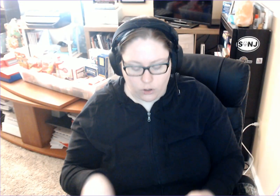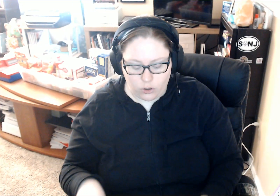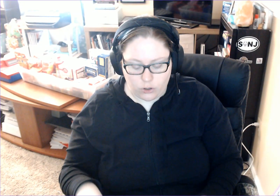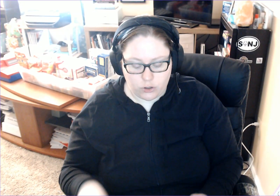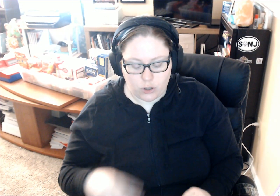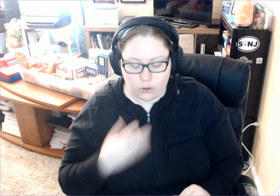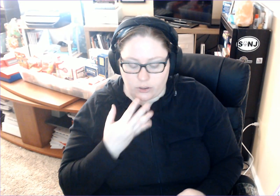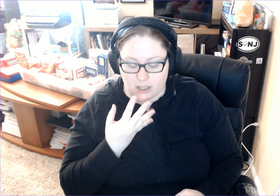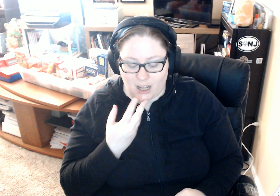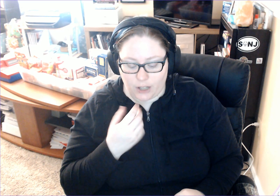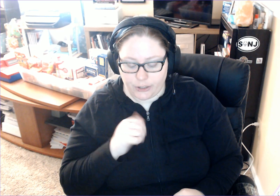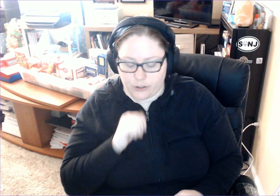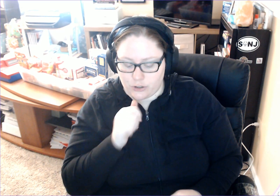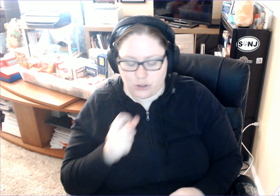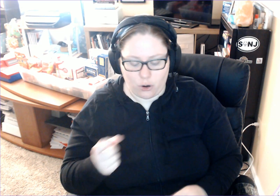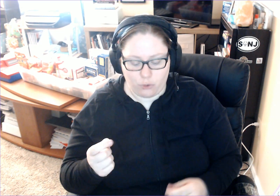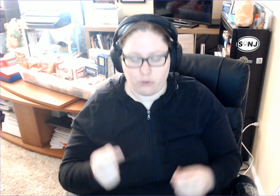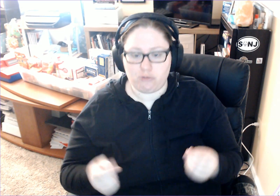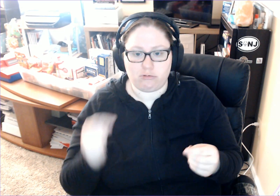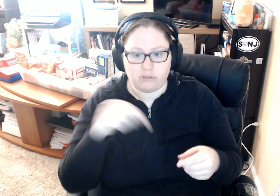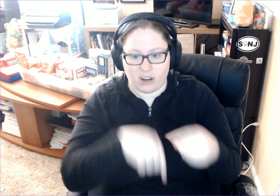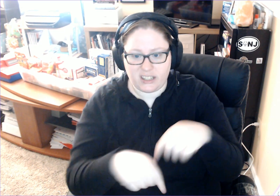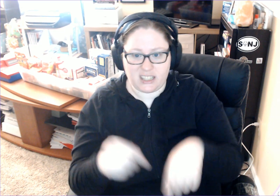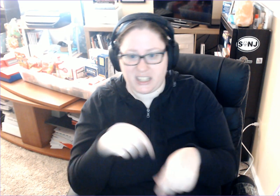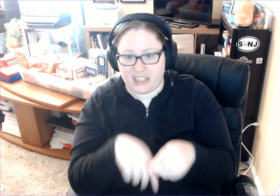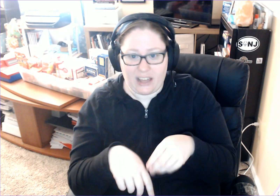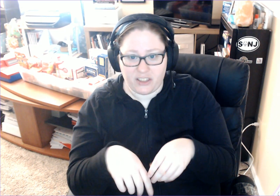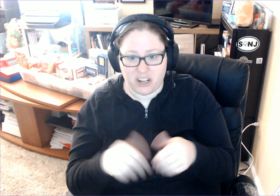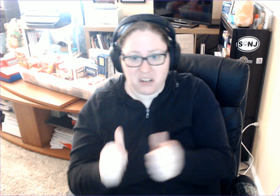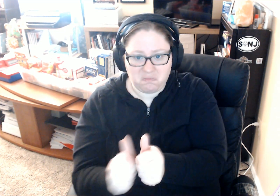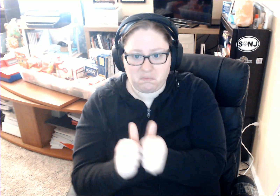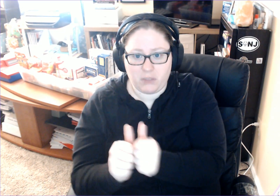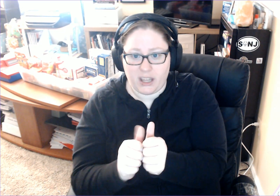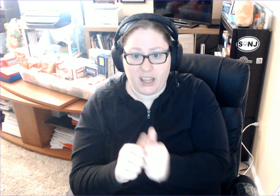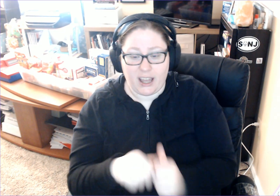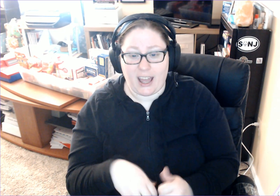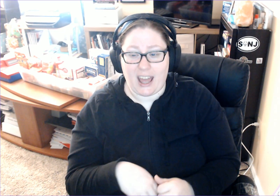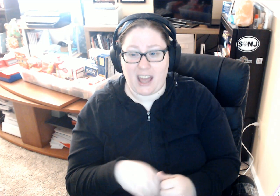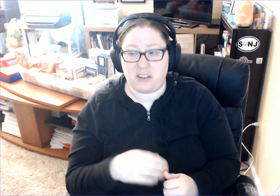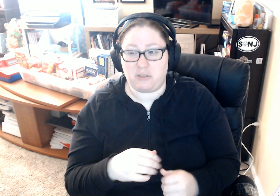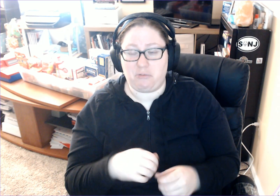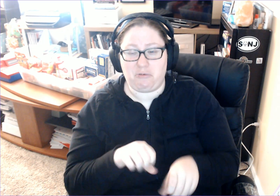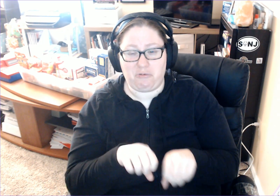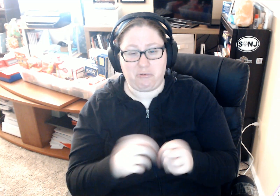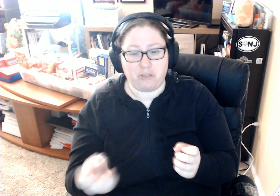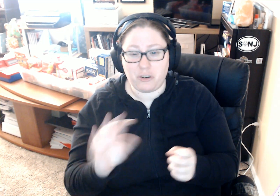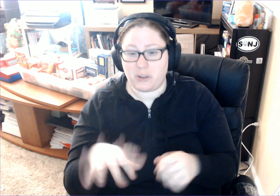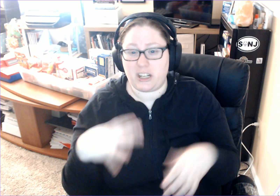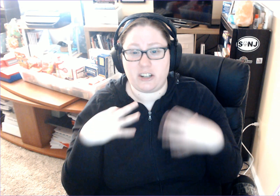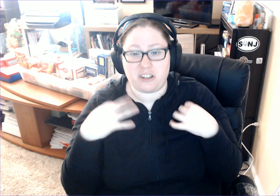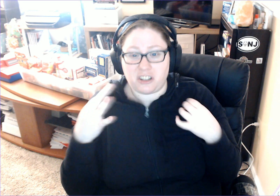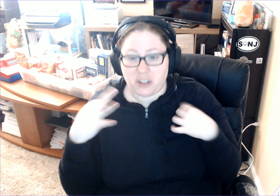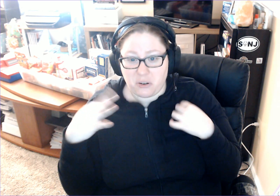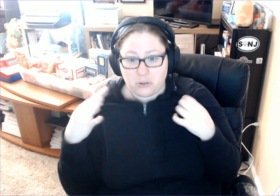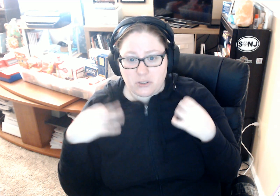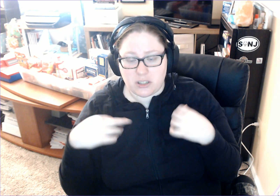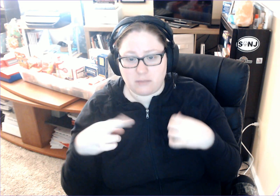so that the colors don't run together and ruin your clothes.